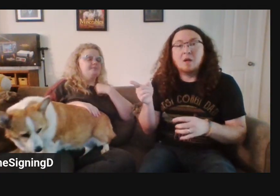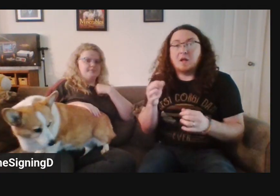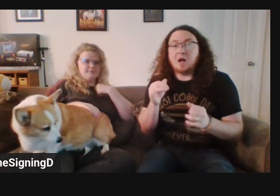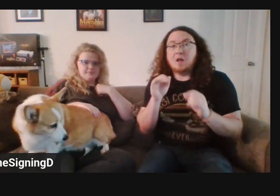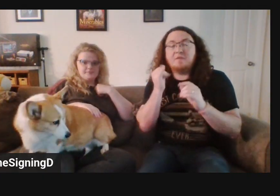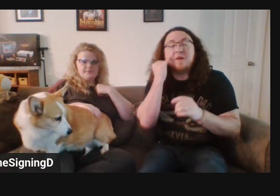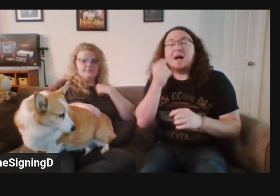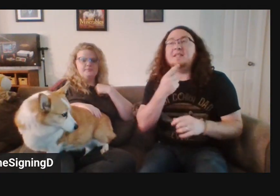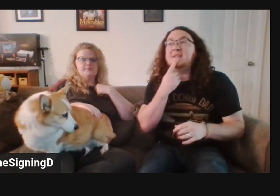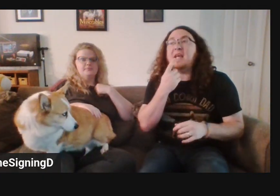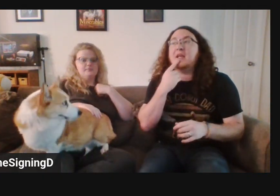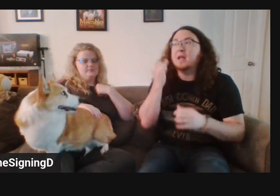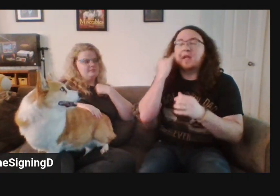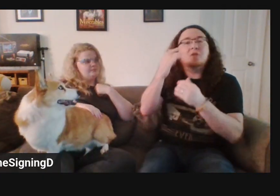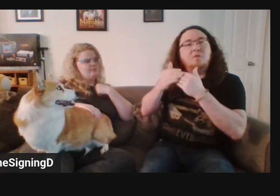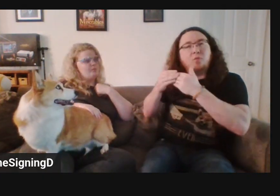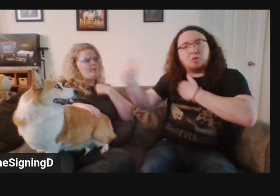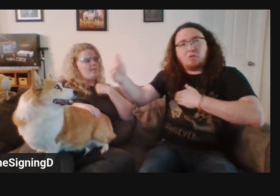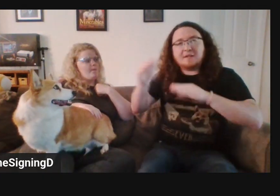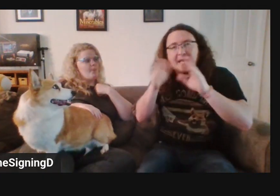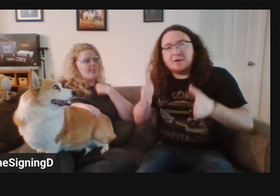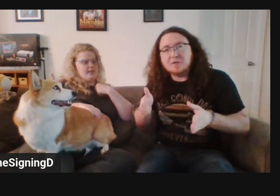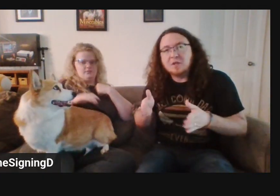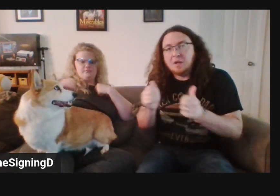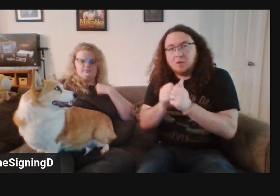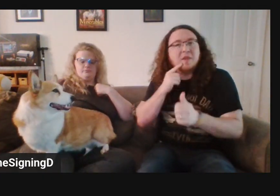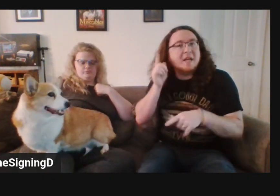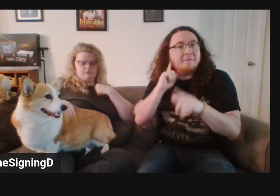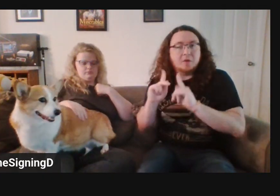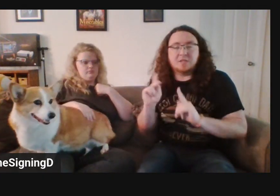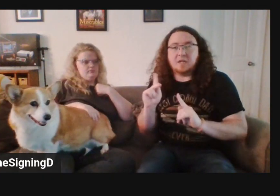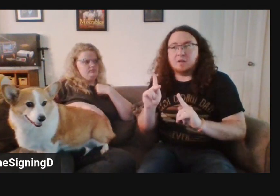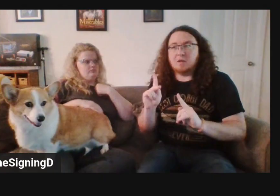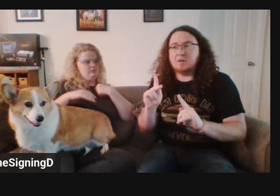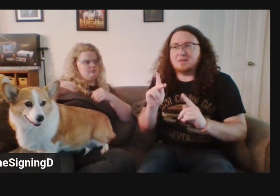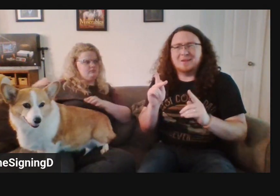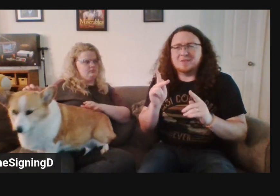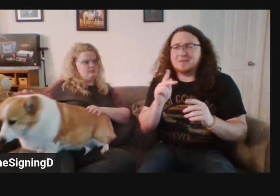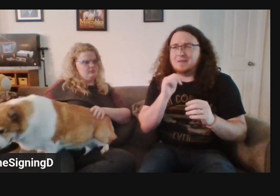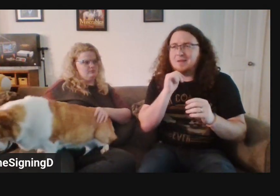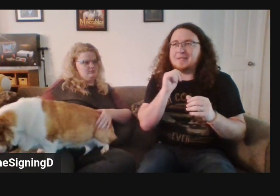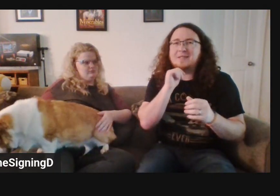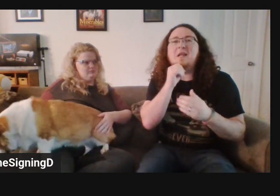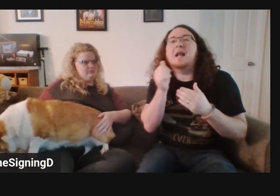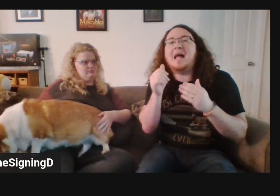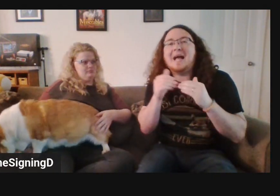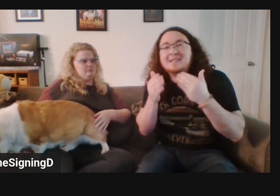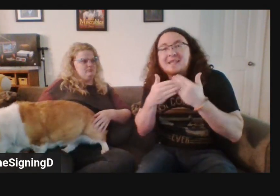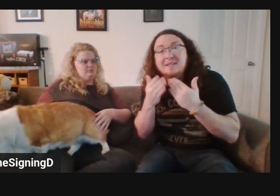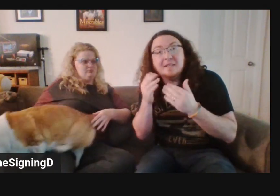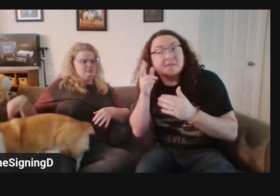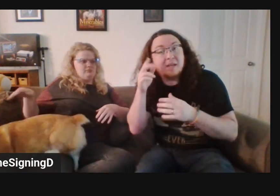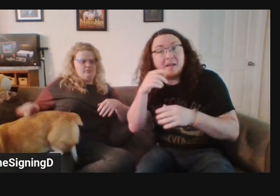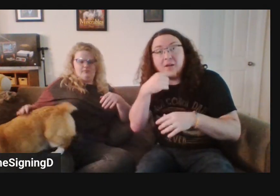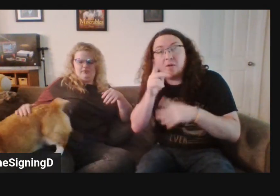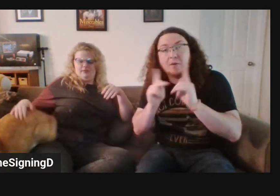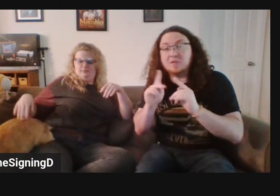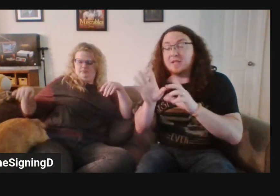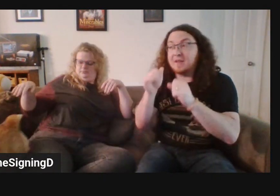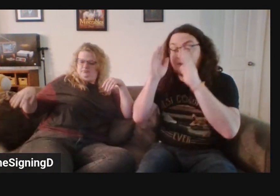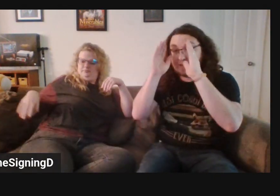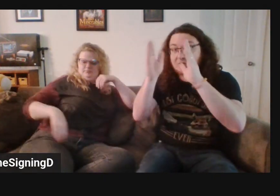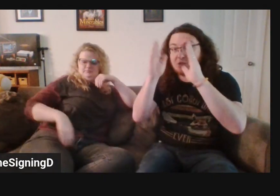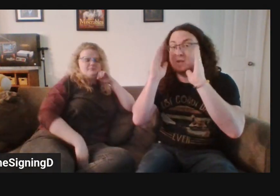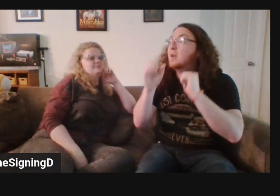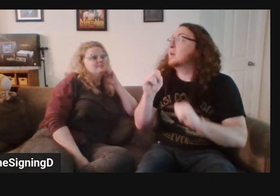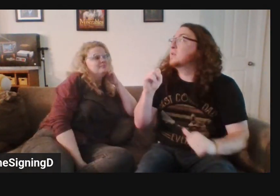her. If I say, like, so if we're across the house with a deaf person, it's not as easy as a hearing person